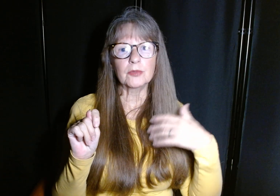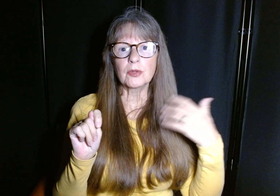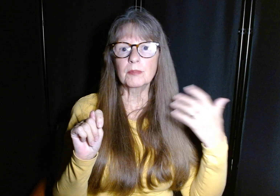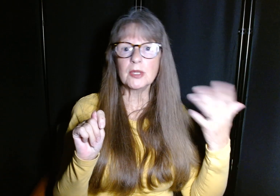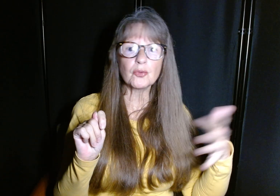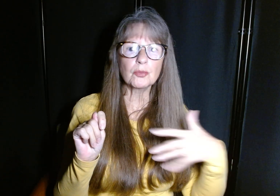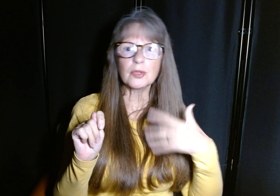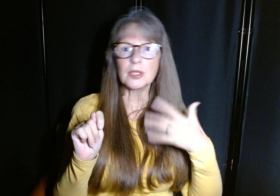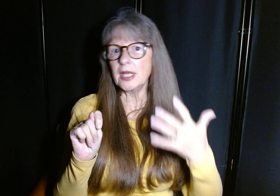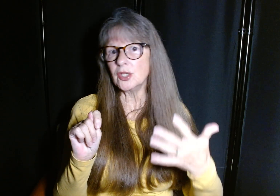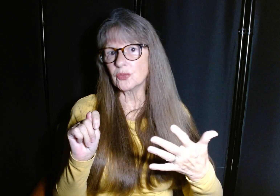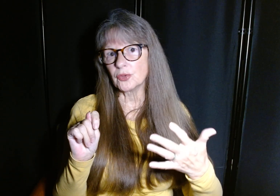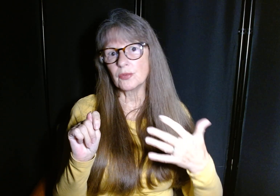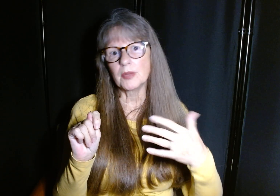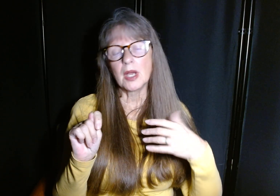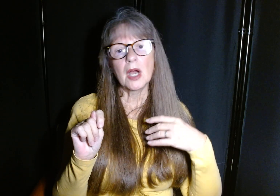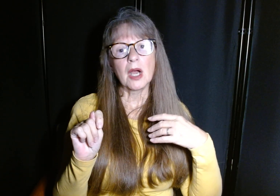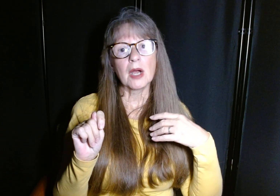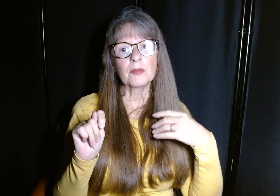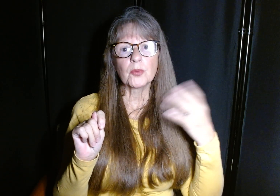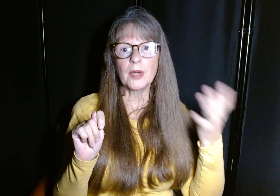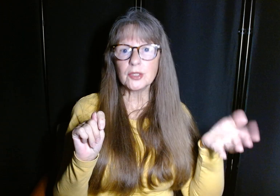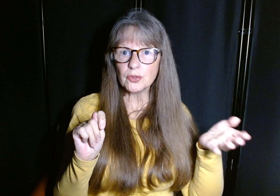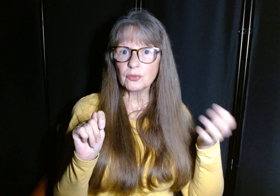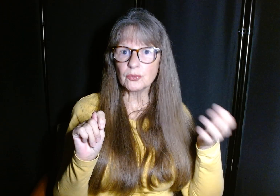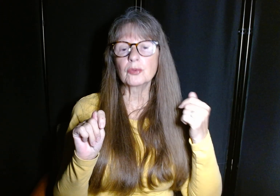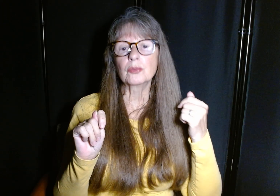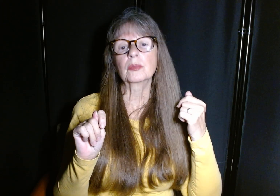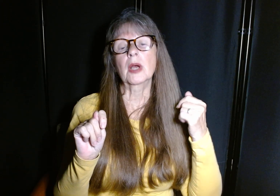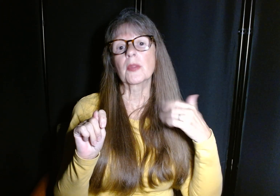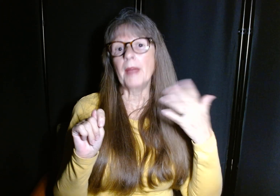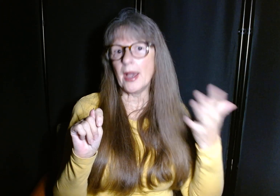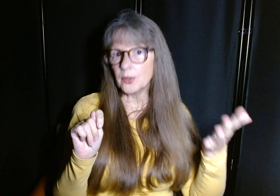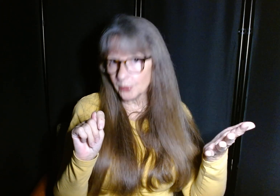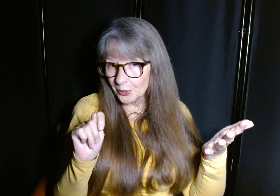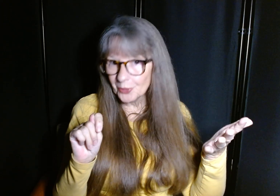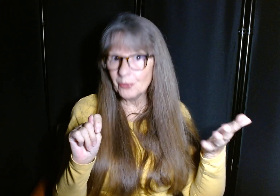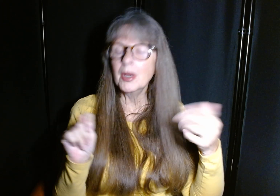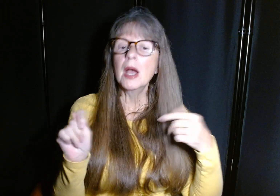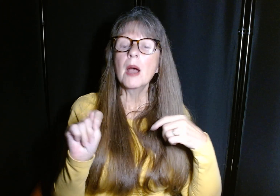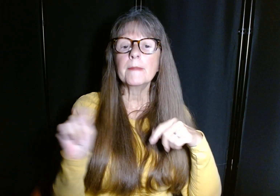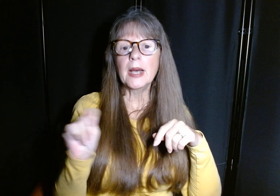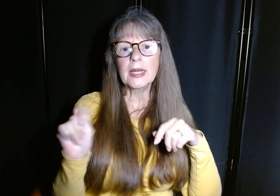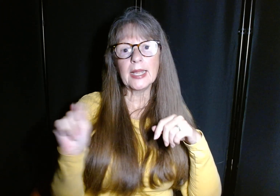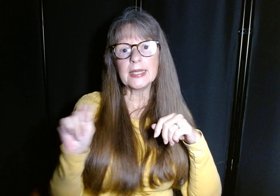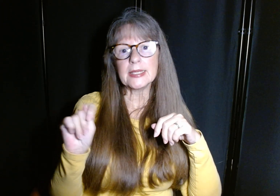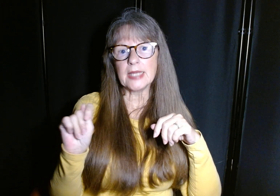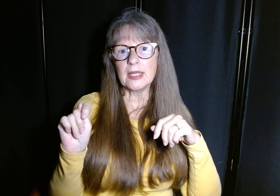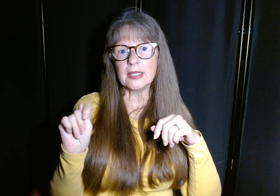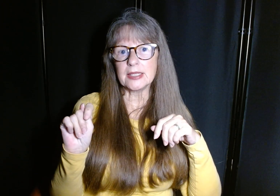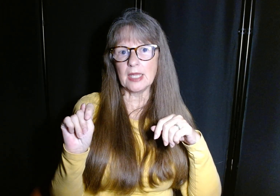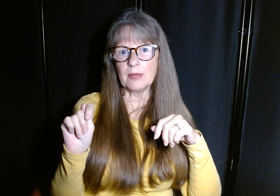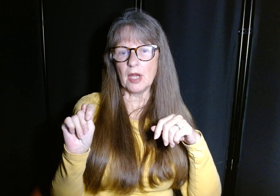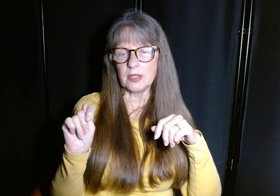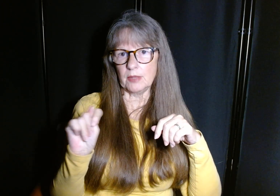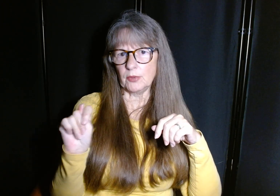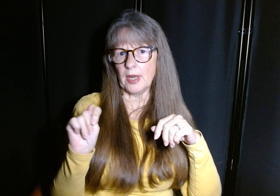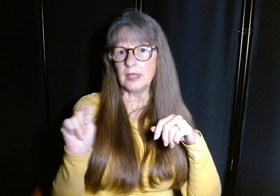the men's room, to the ladies' room, the restroom, the powder room. But in ASL, it's the same concept, right? It's